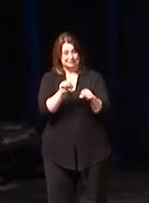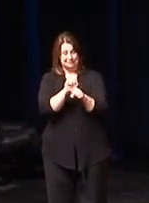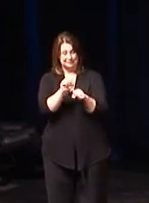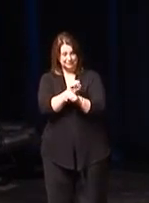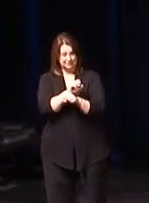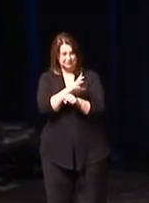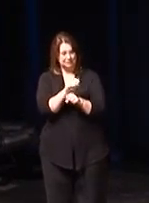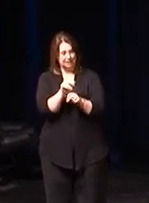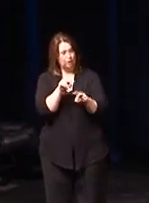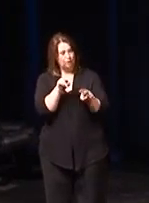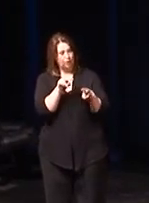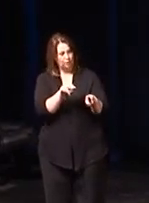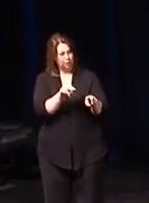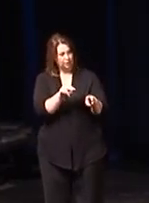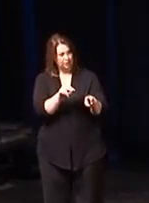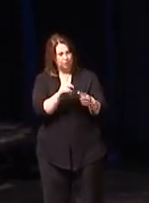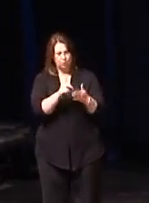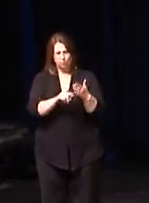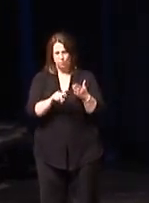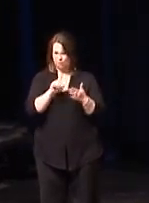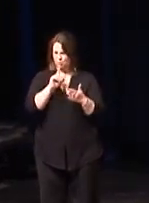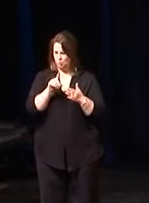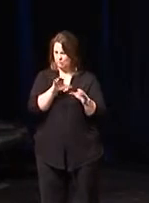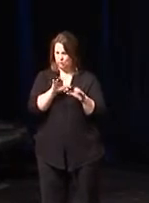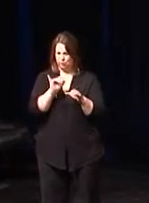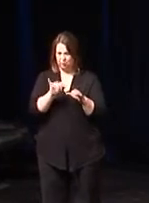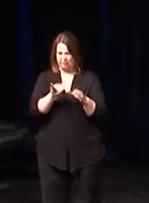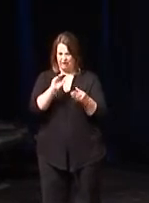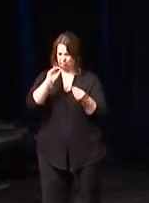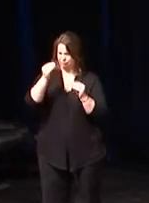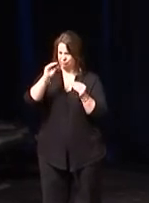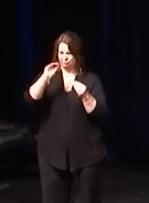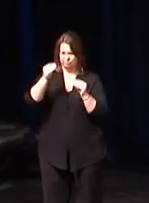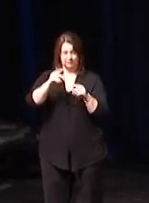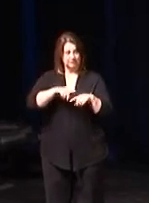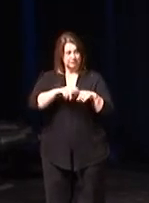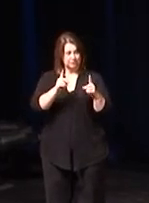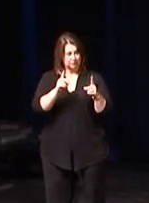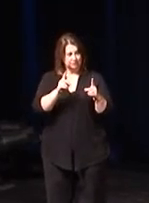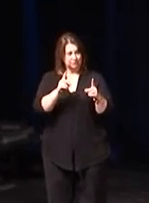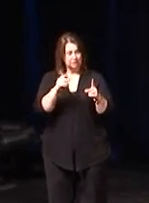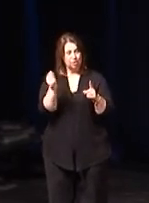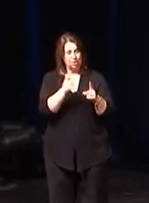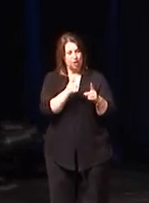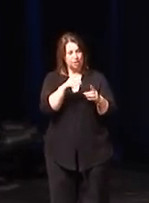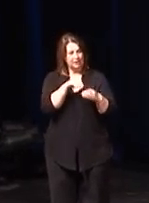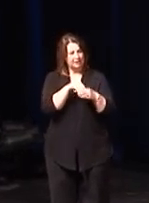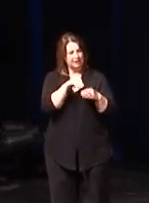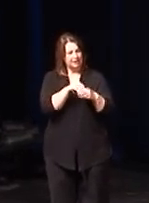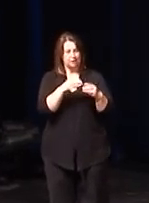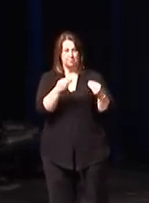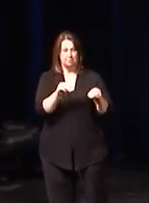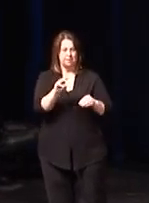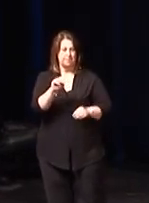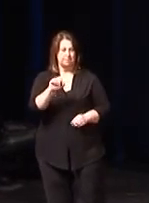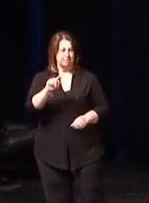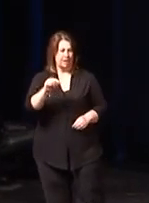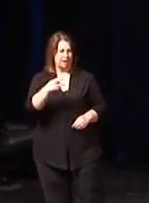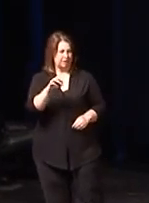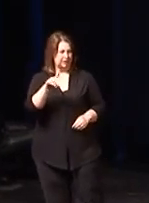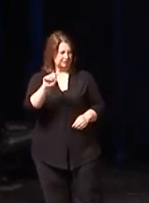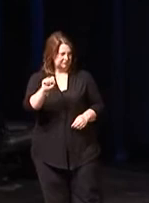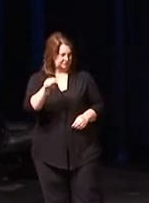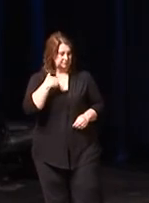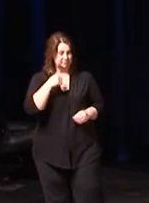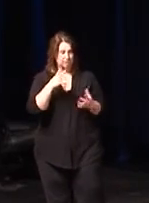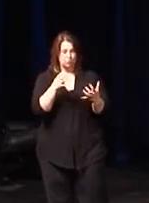you also got to look at what did I actually do with these cases. And the differences that we found, it was all in the methods. So I want